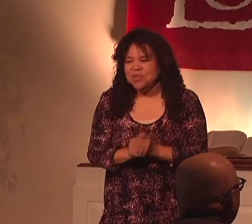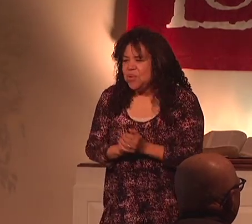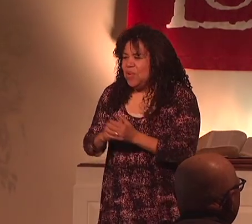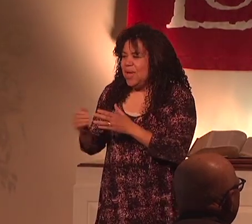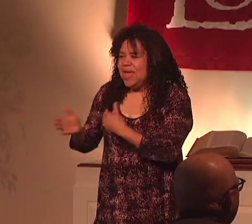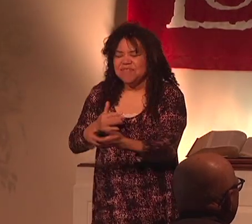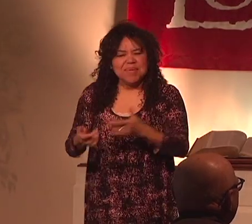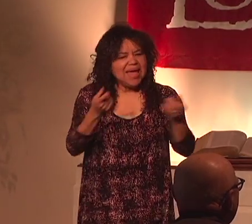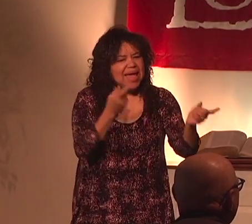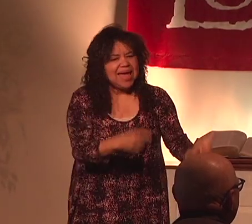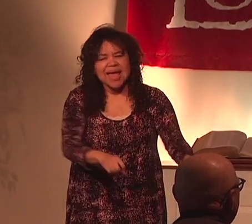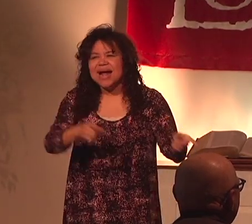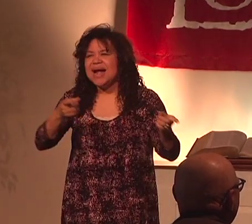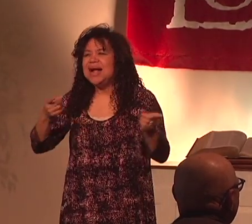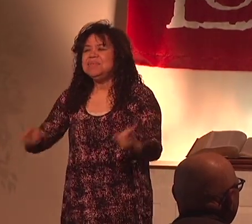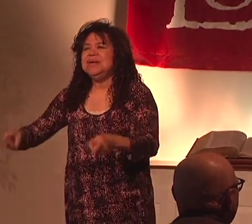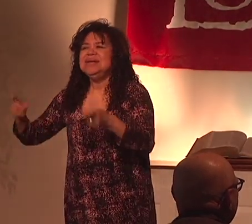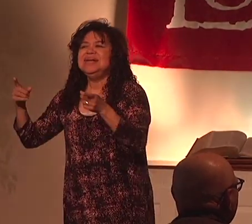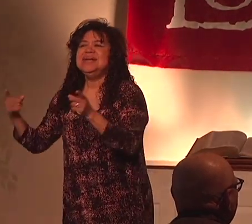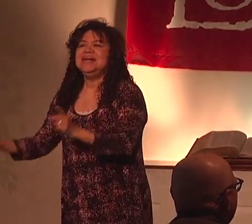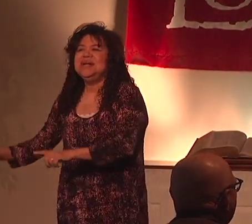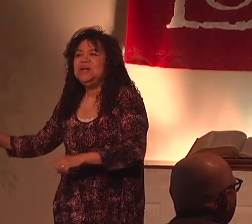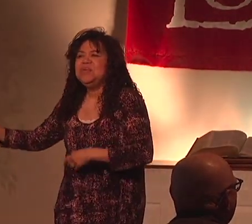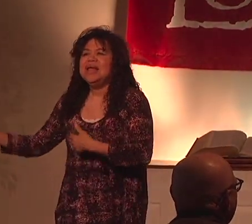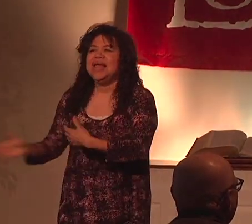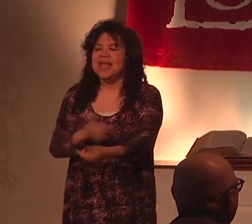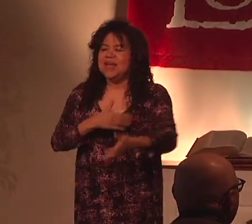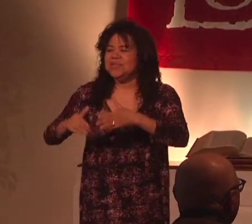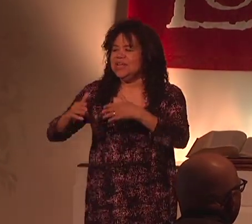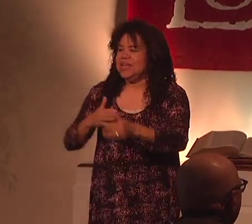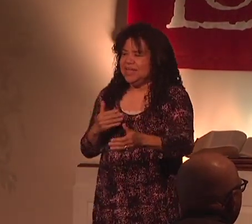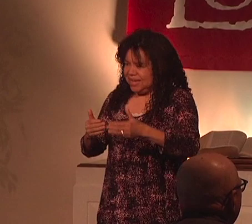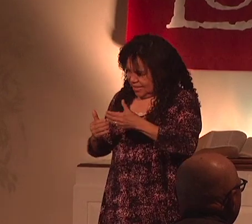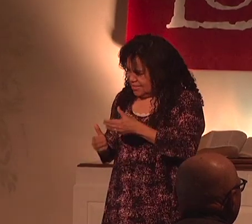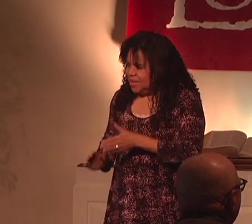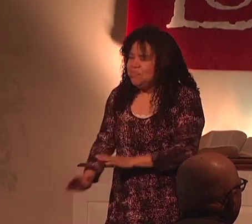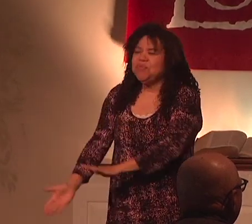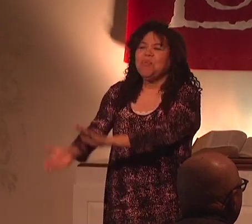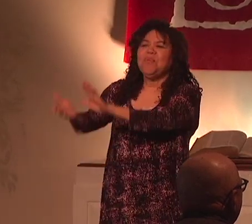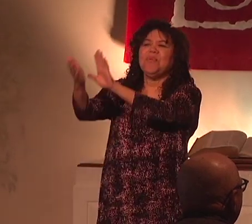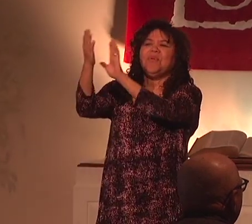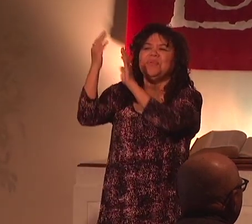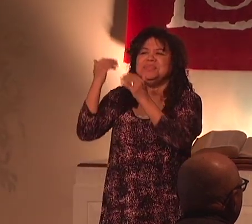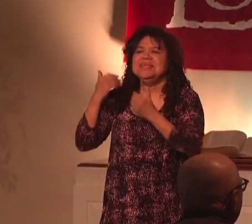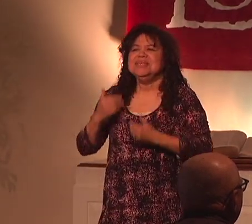may pass, and whatever lies before me.